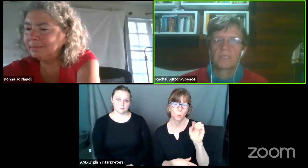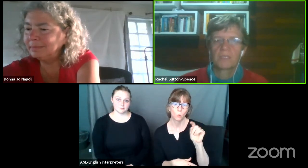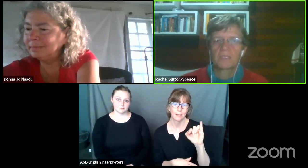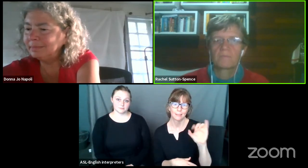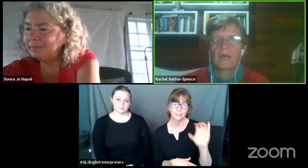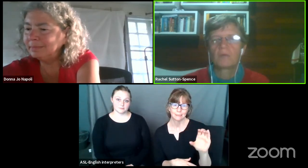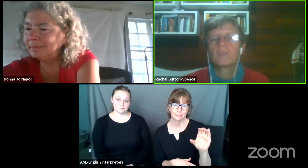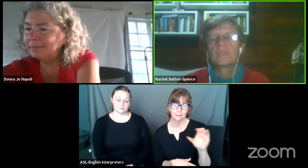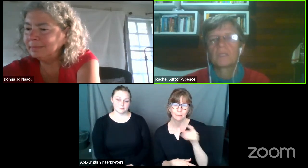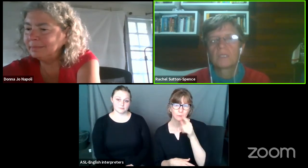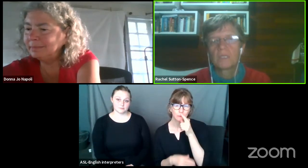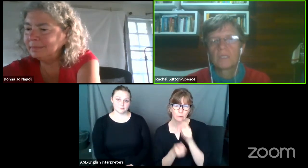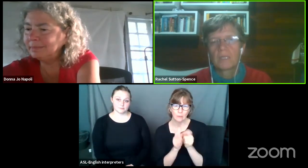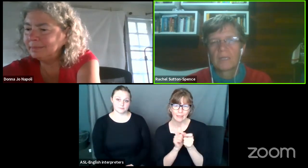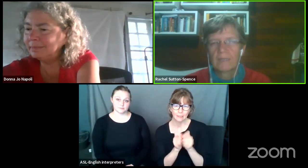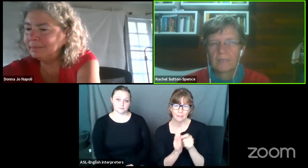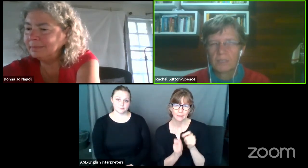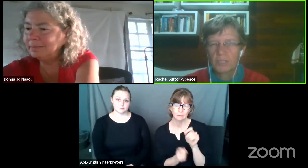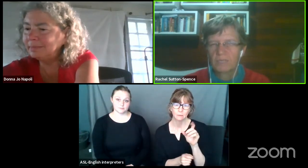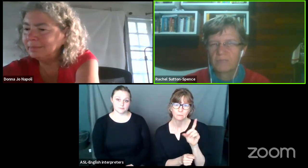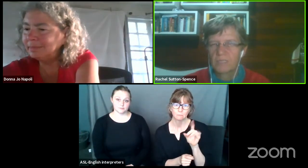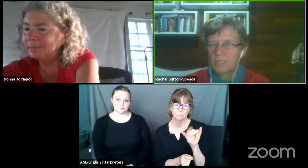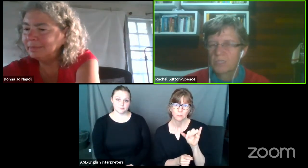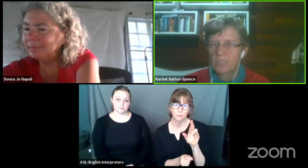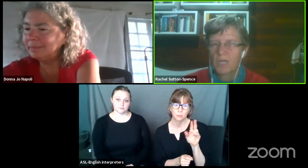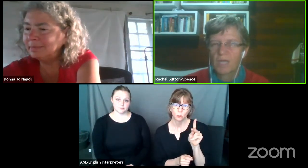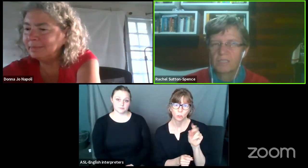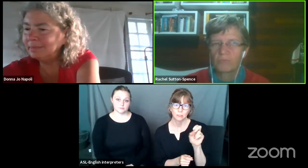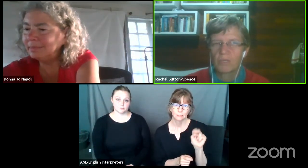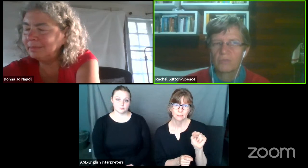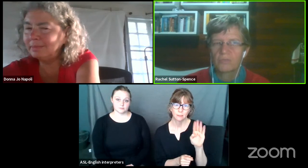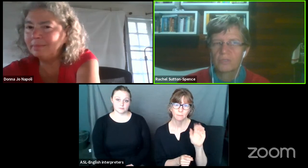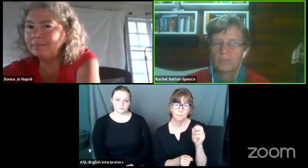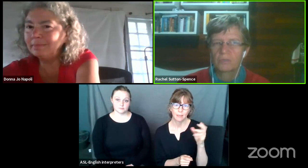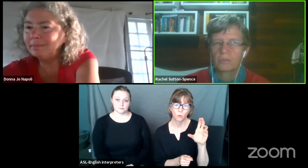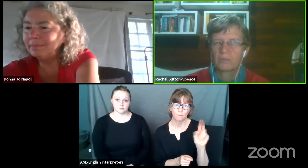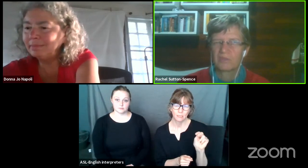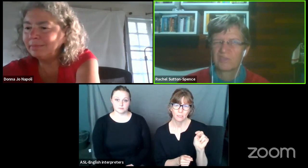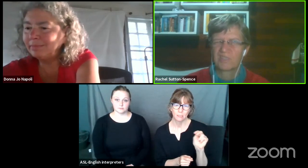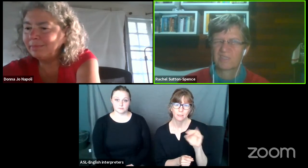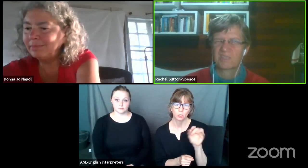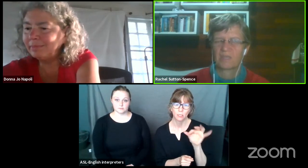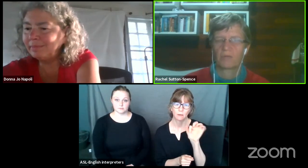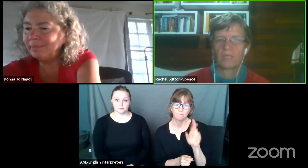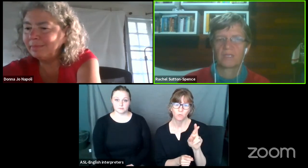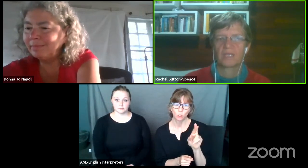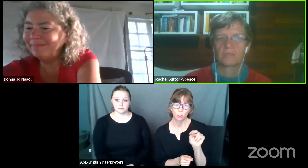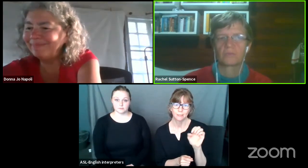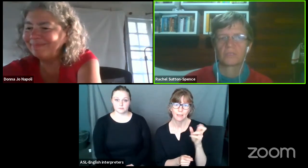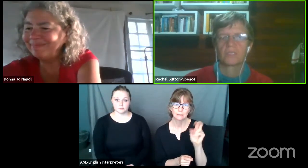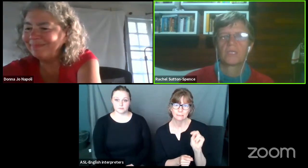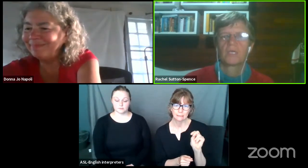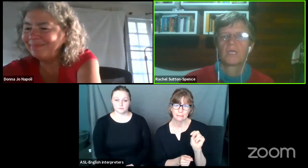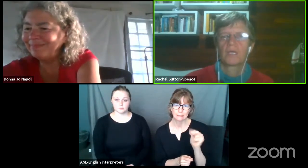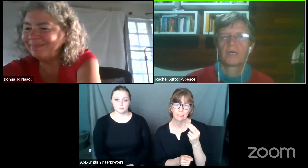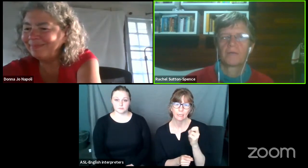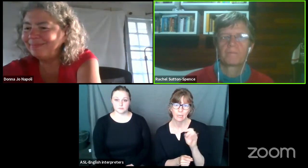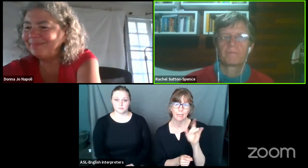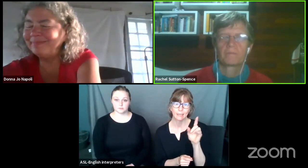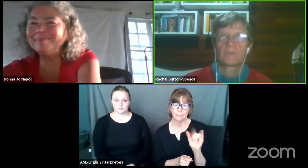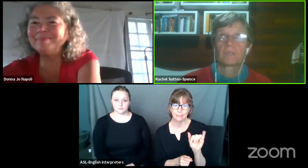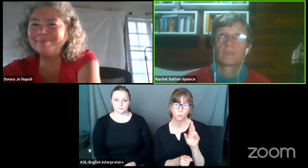edited by Dirksen Bauman and Jennifer Nelson and Heidi Rose, not necessarily in that order.